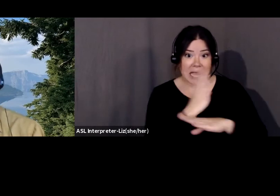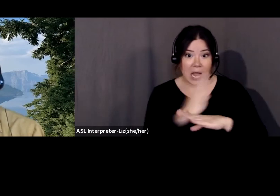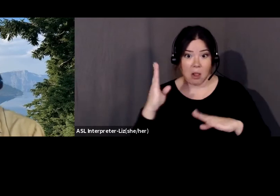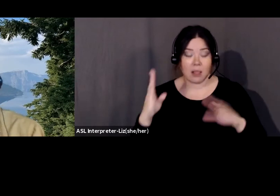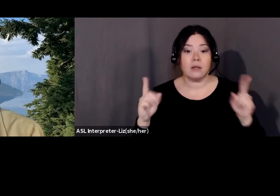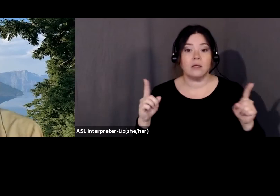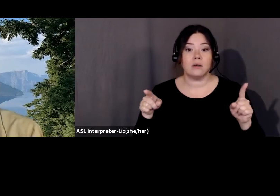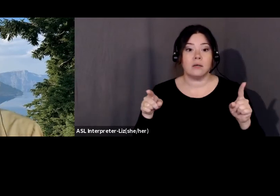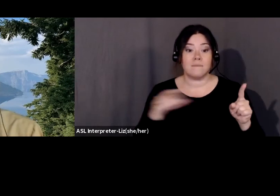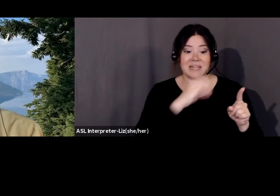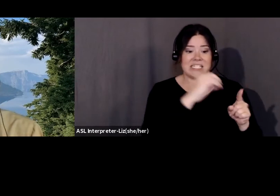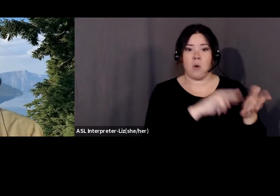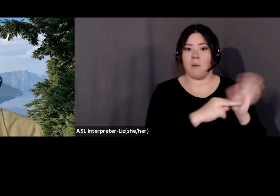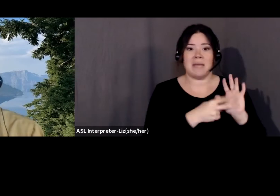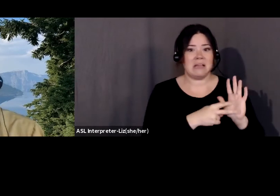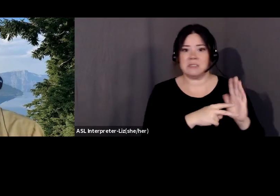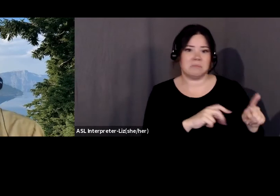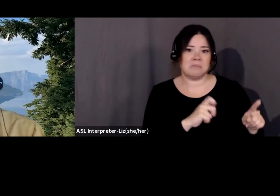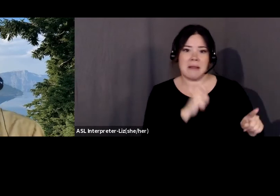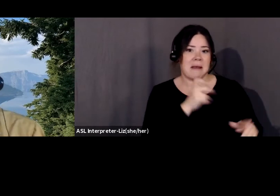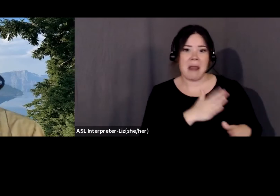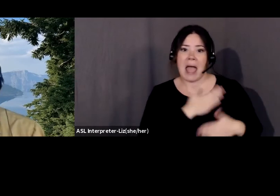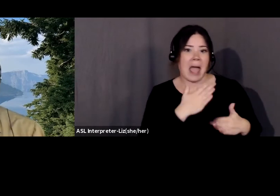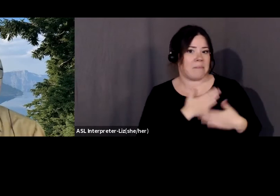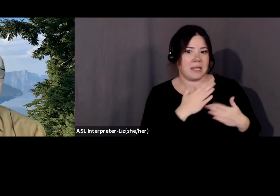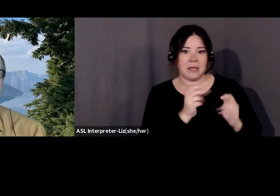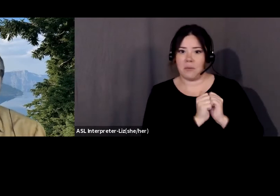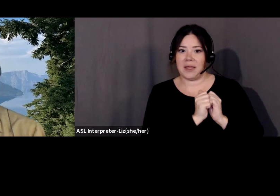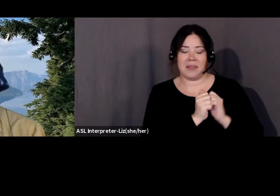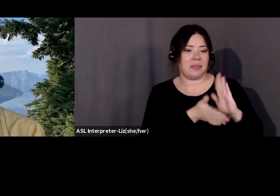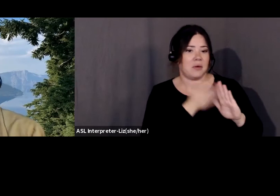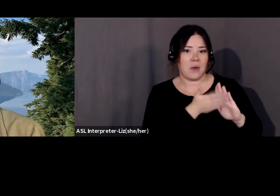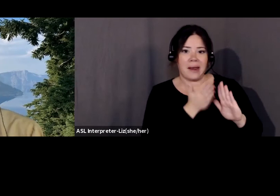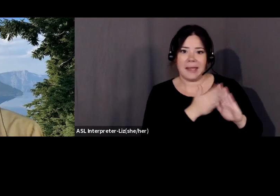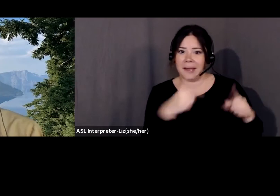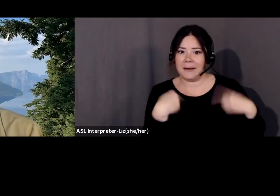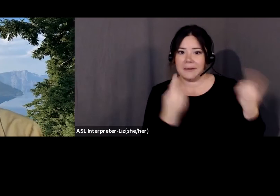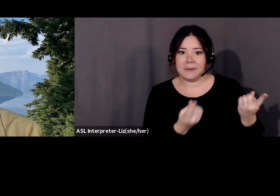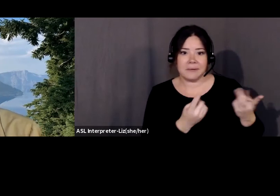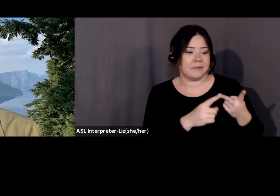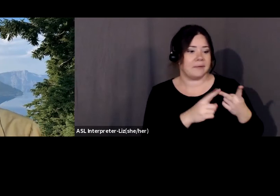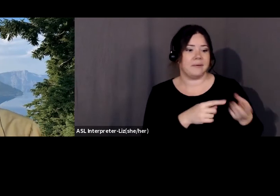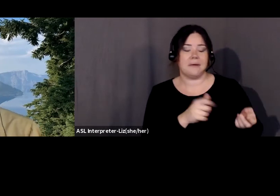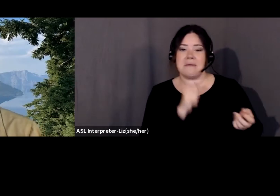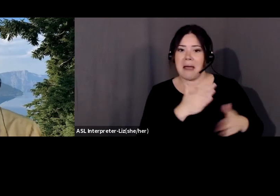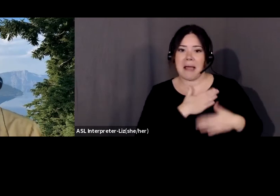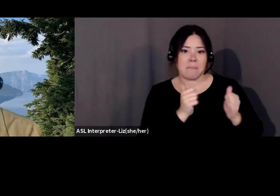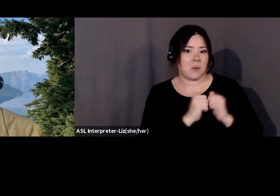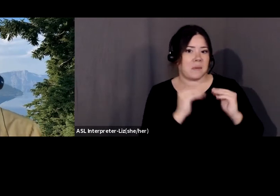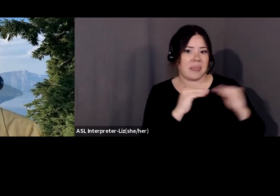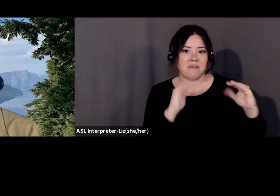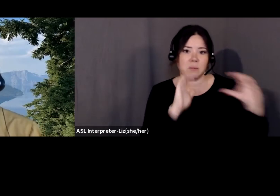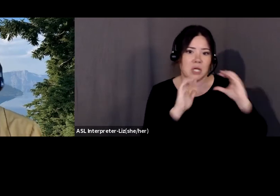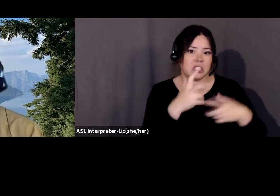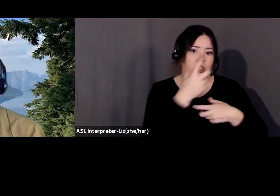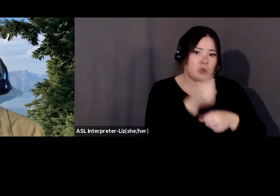I'm not happy with how things have been running, or I'm not happy with the level of communication and trust,